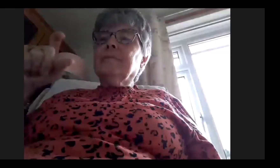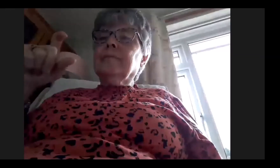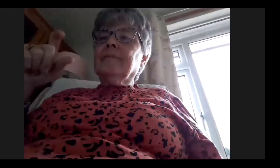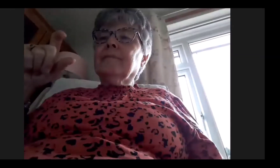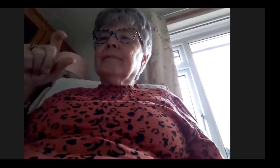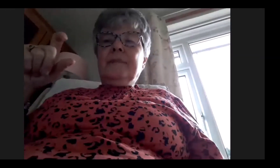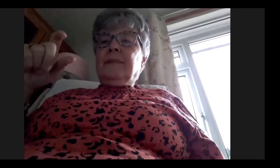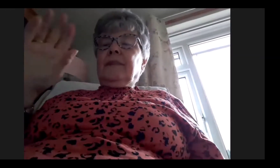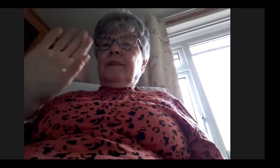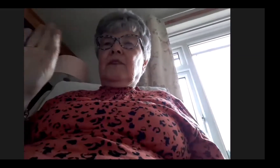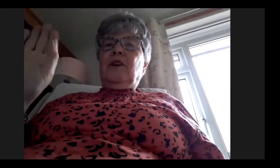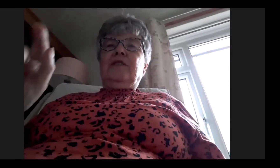Still there. Gone.